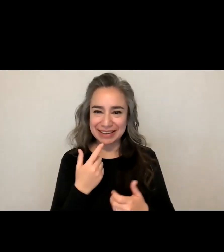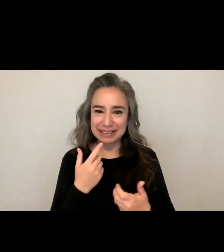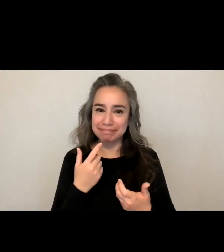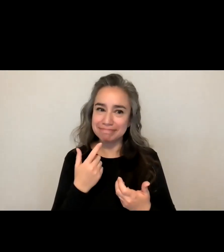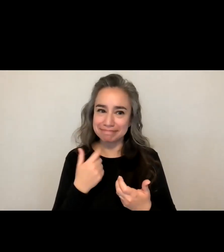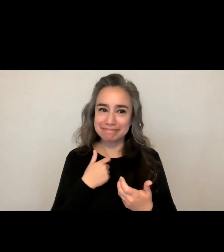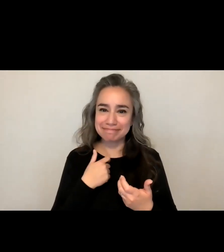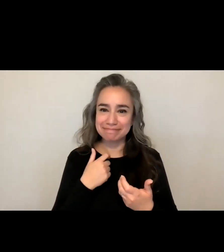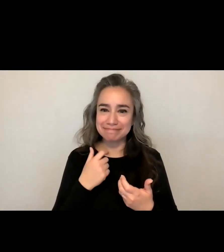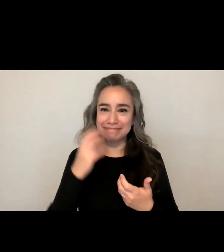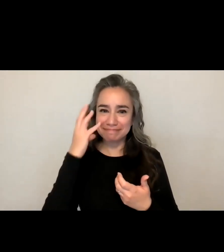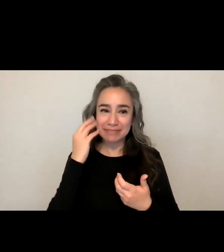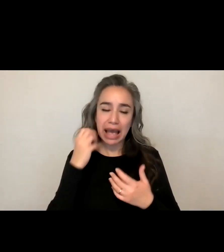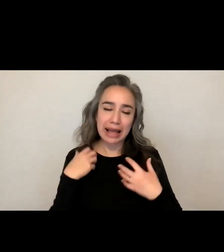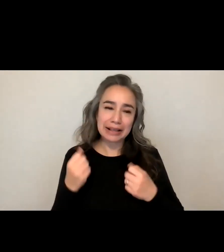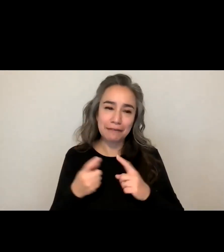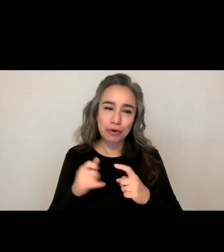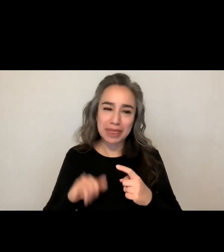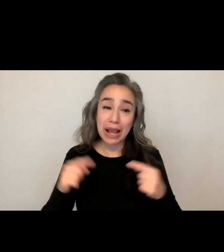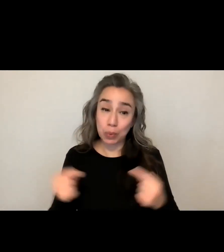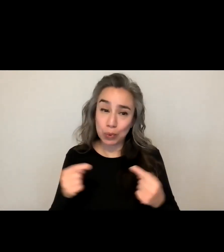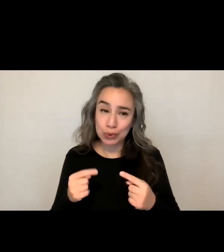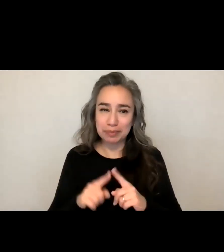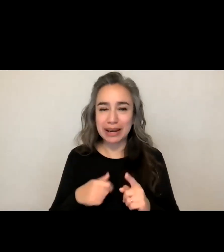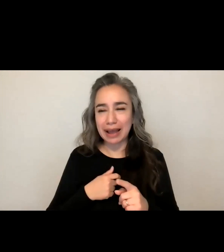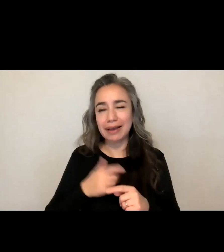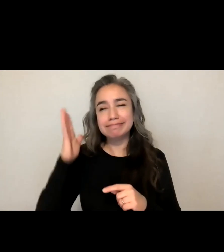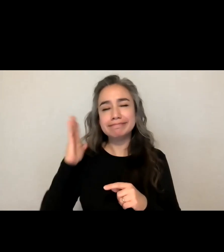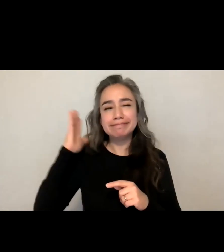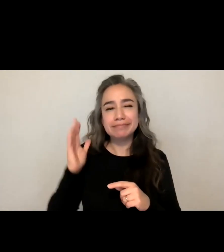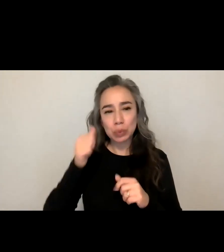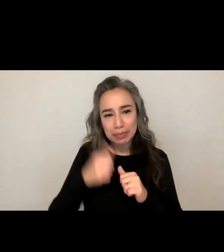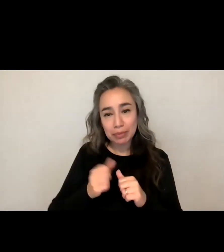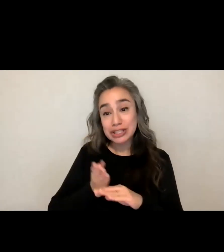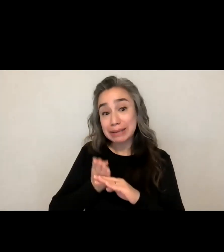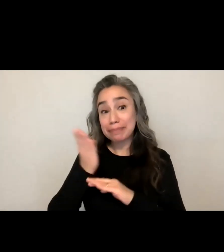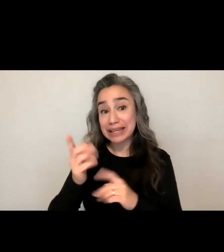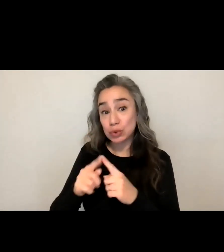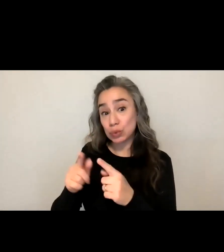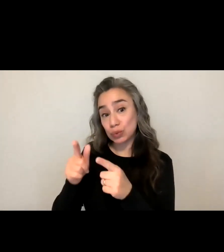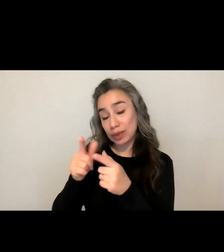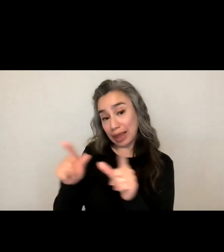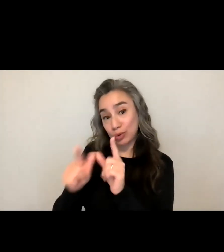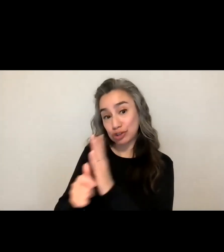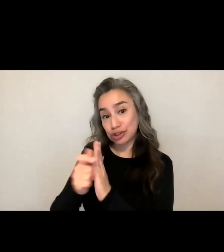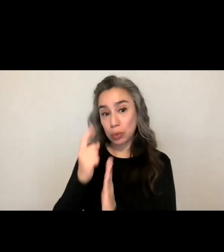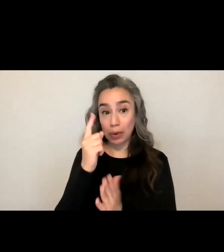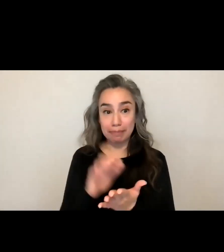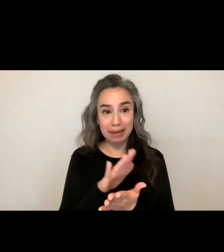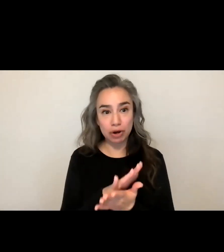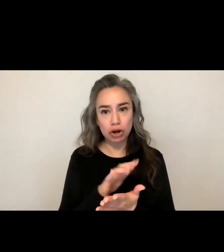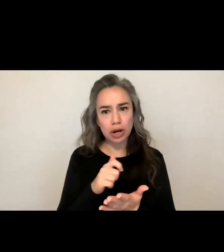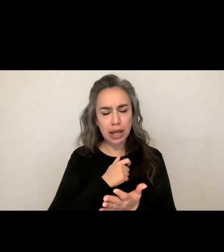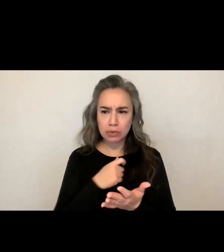I've healed from that wound, but I remember actually submitting to language a paper, where I was taking issue with this